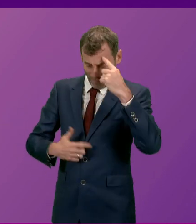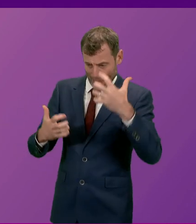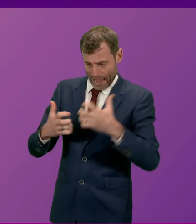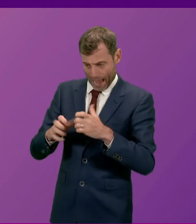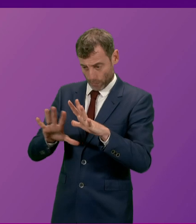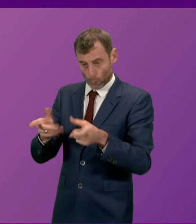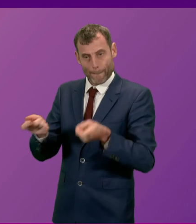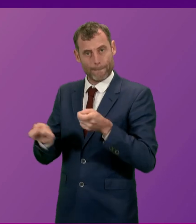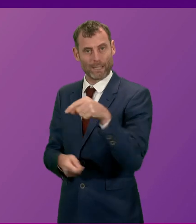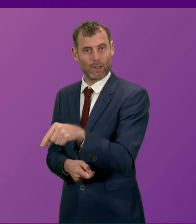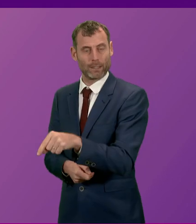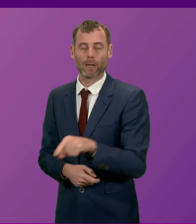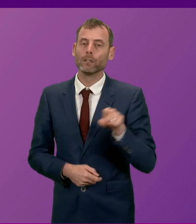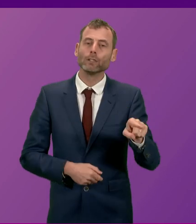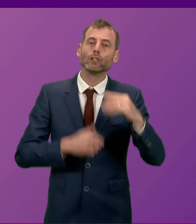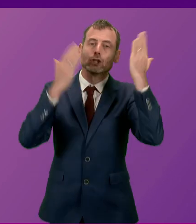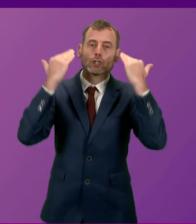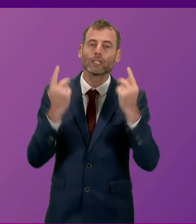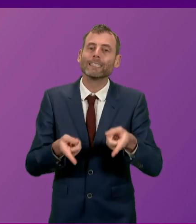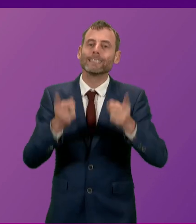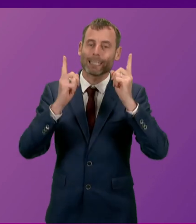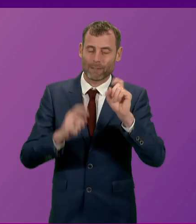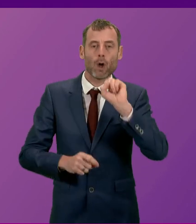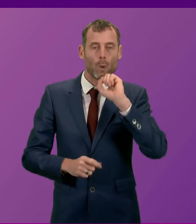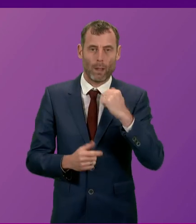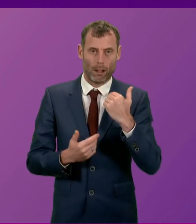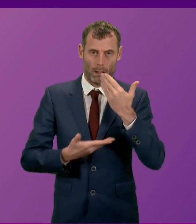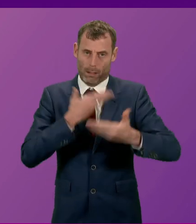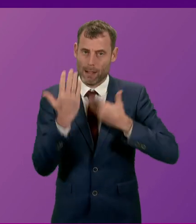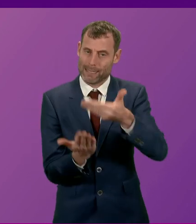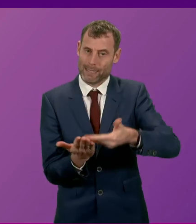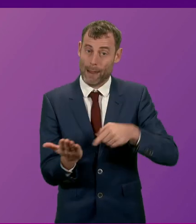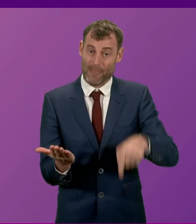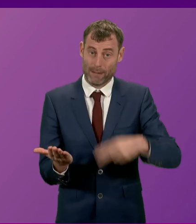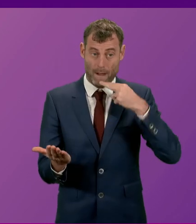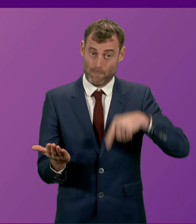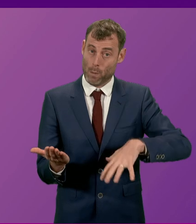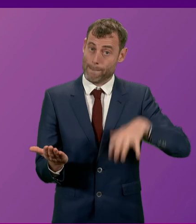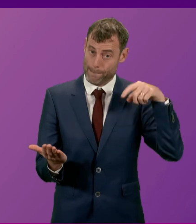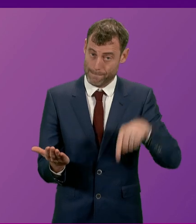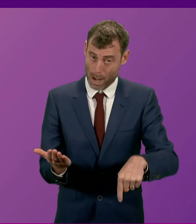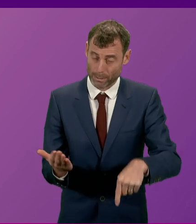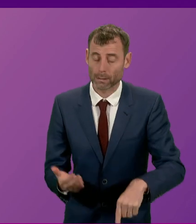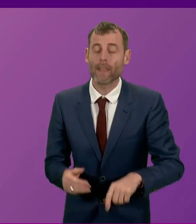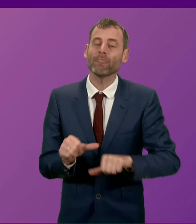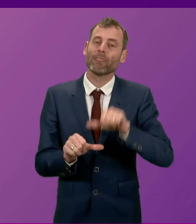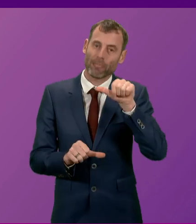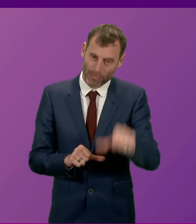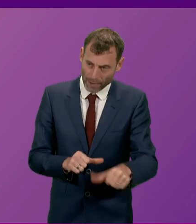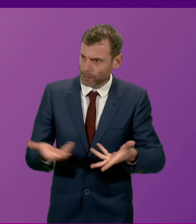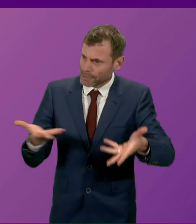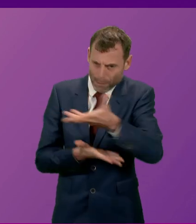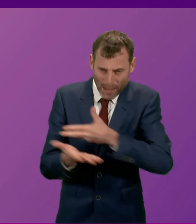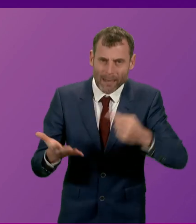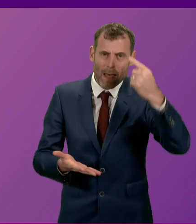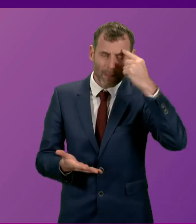give full and transparent information to Parliament in her statement this afternoon, and the government will take forward the steps that have to be taken, but